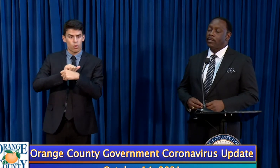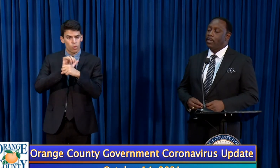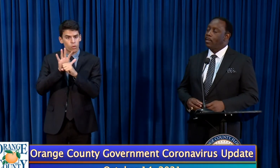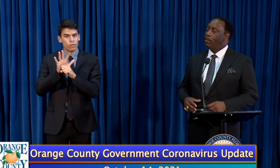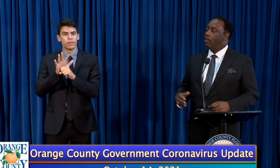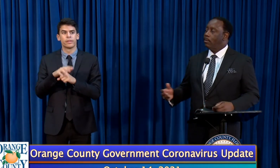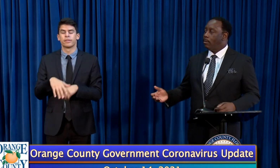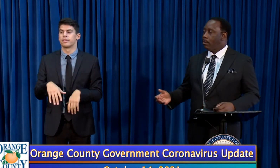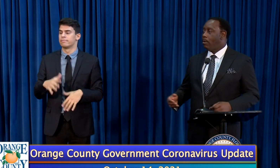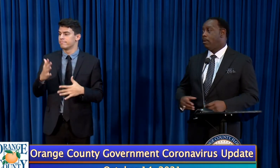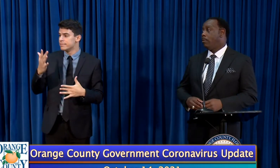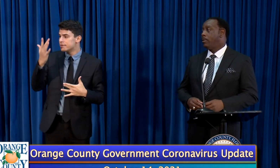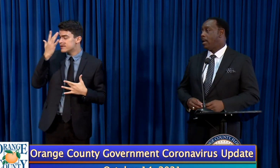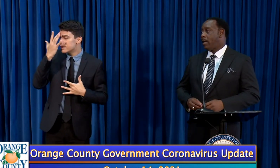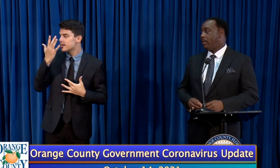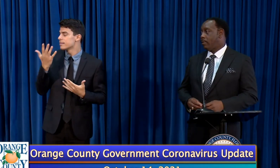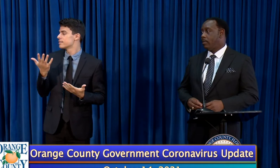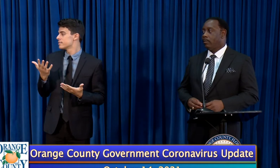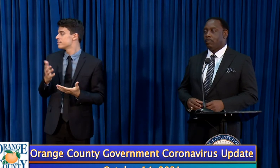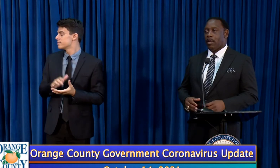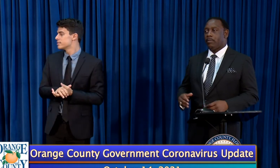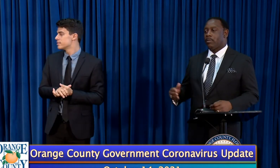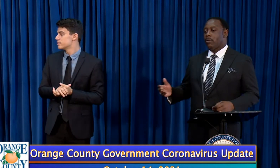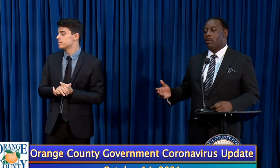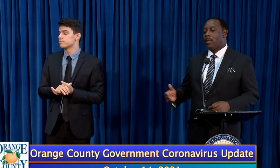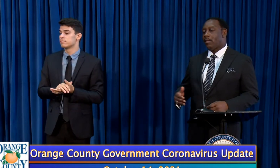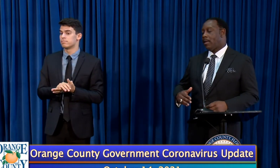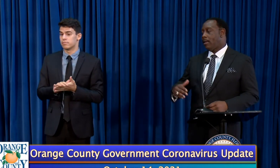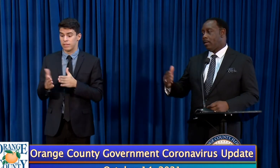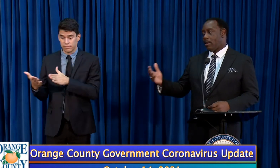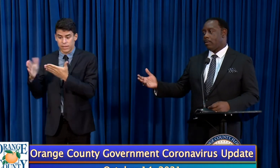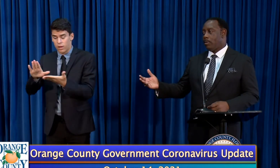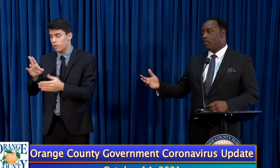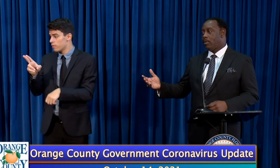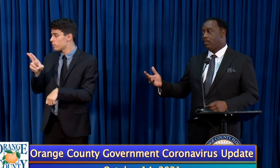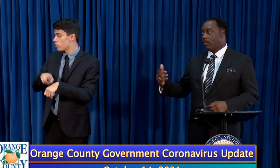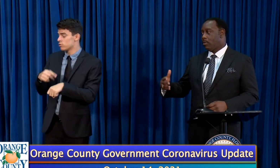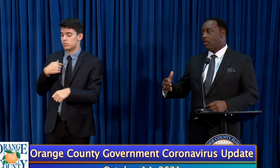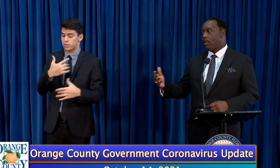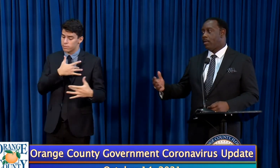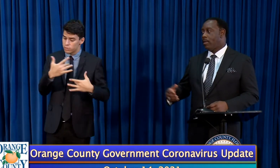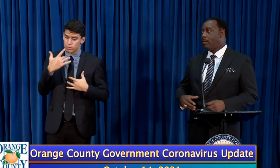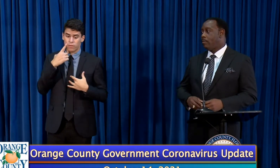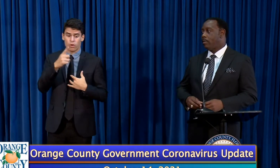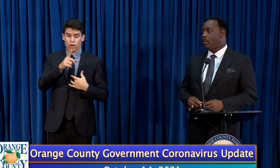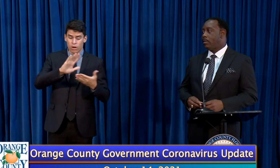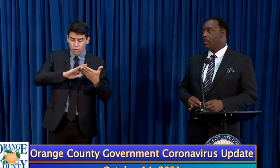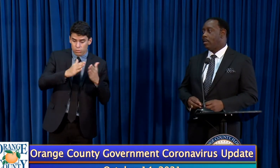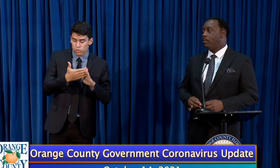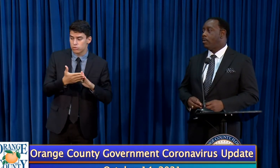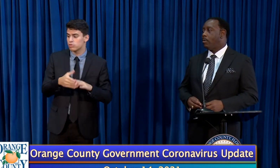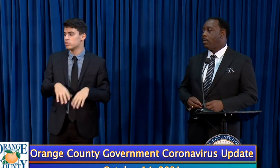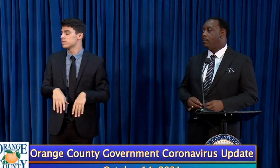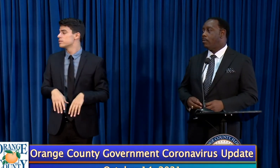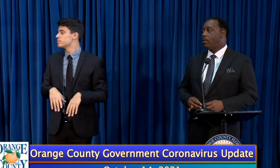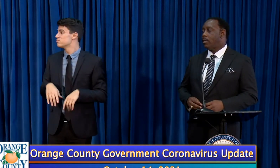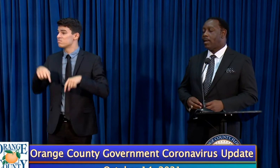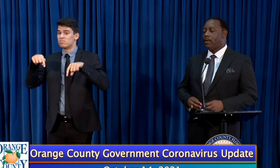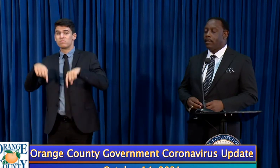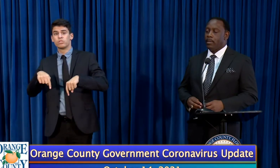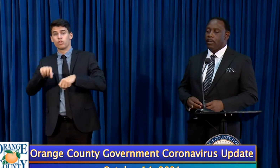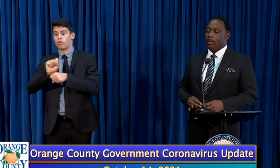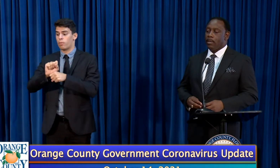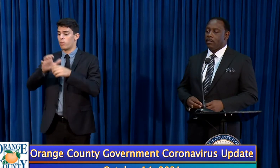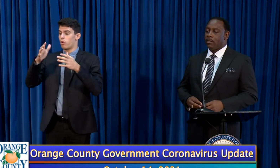get sick or who will die of it. I'm concerned about that in our community. I'm concerned about that within the employ of Orange